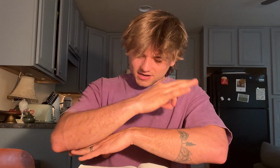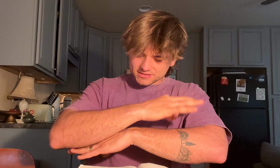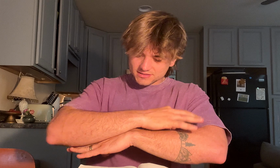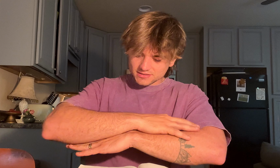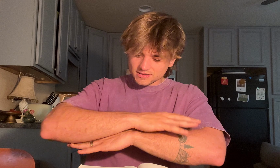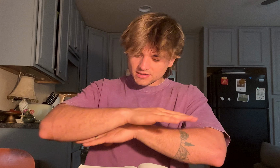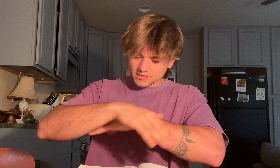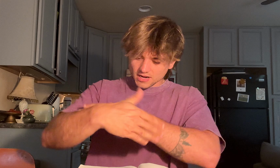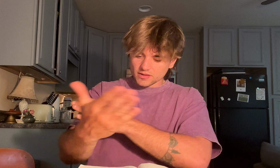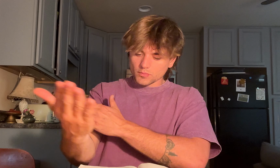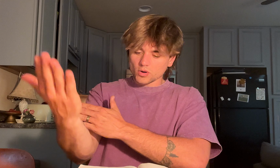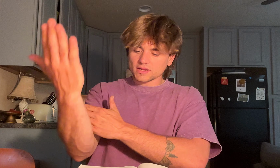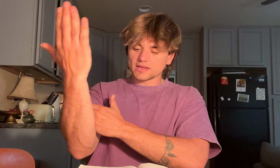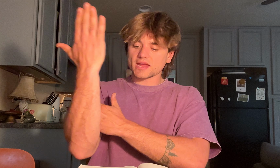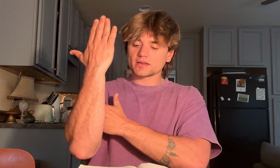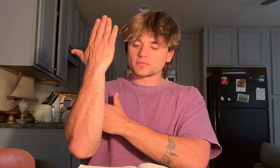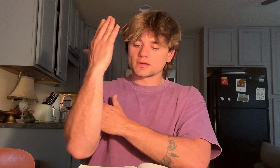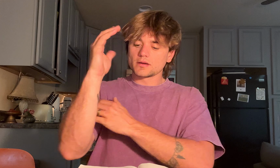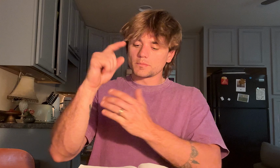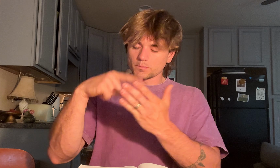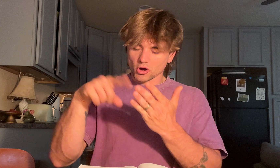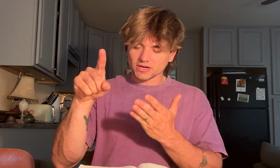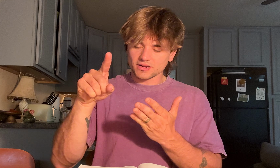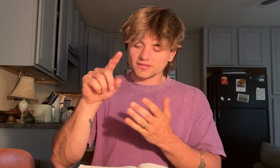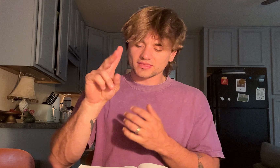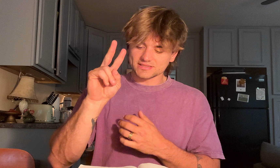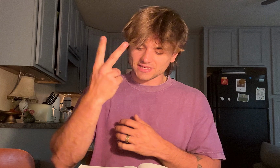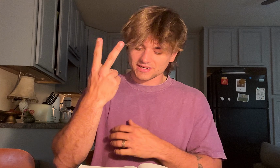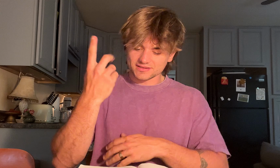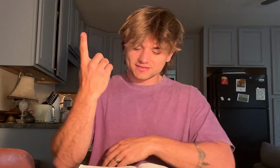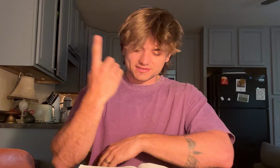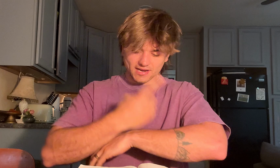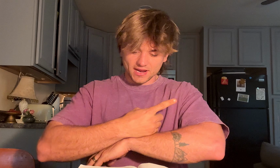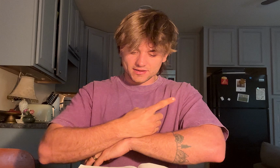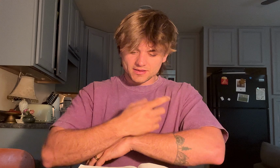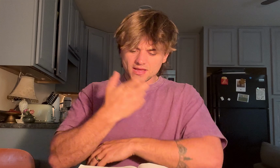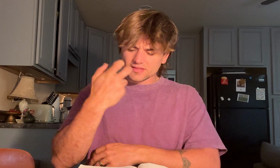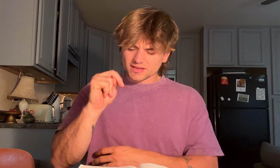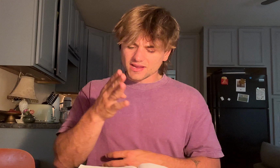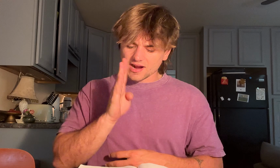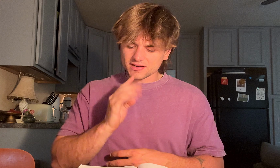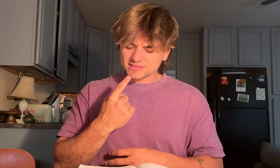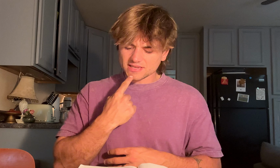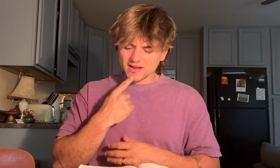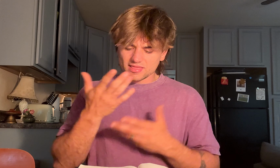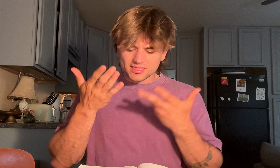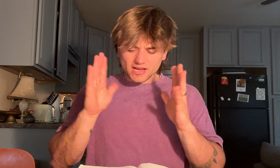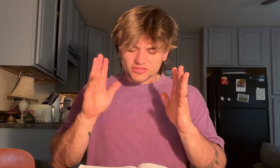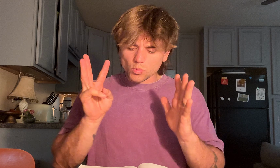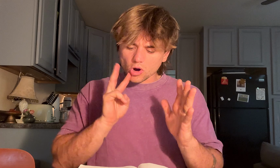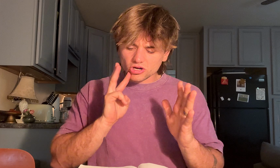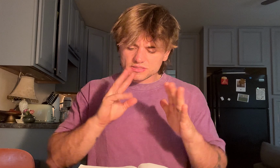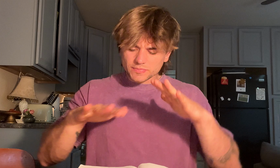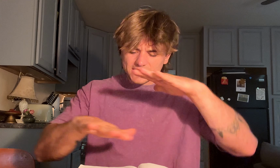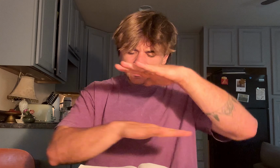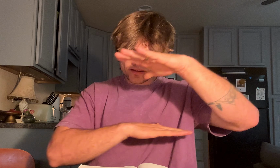passed, and the morning came, marking the second day. Then God said, "Let the waters beneath